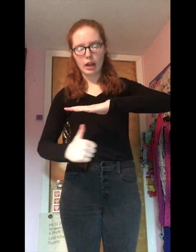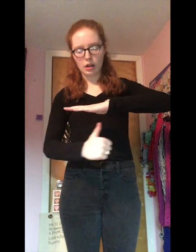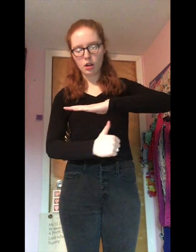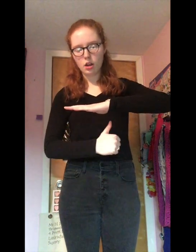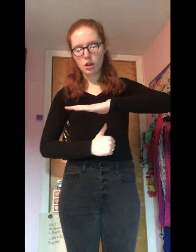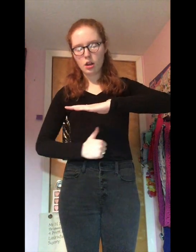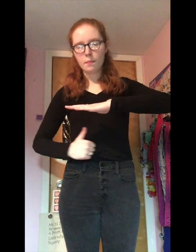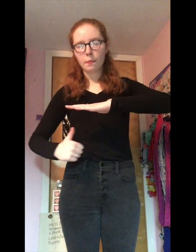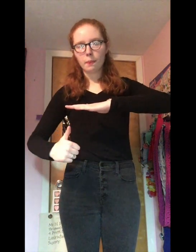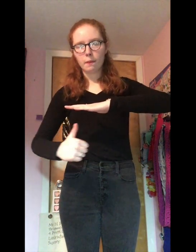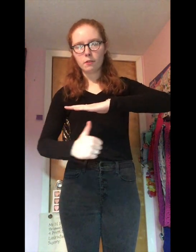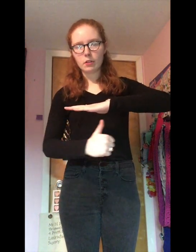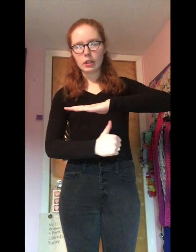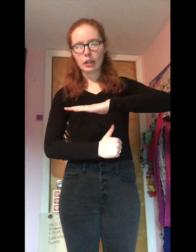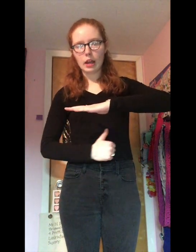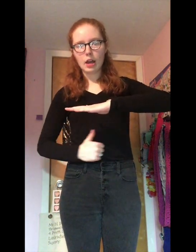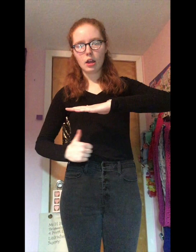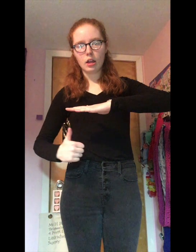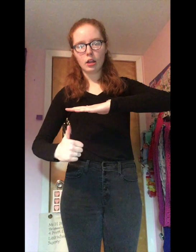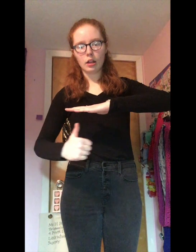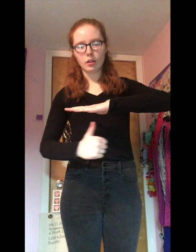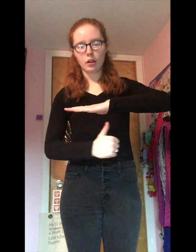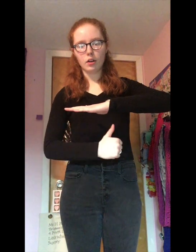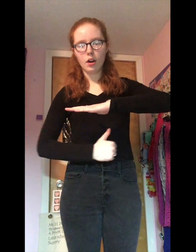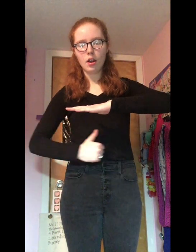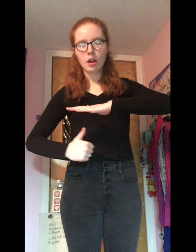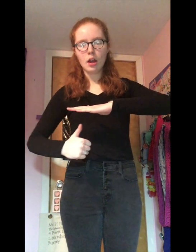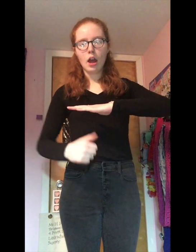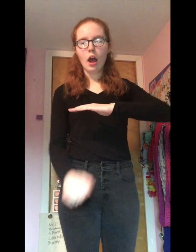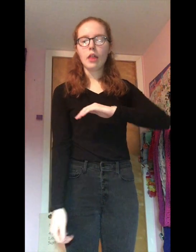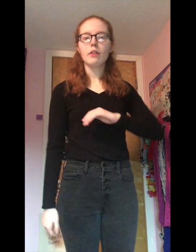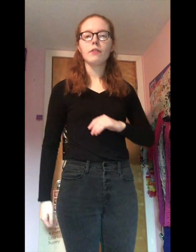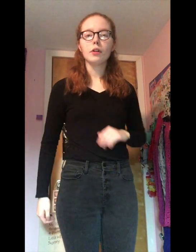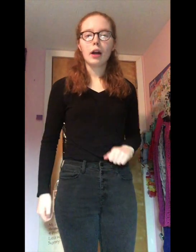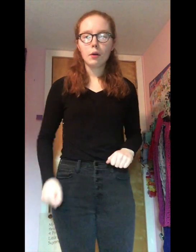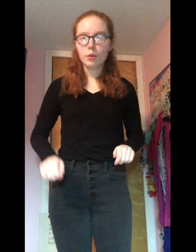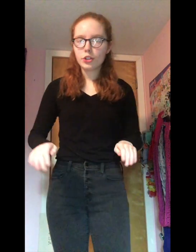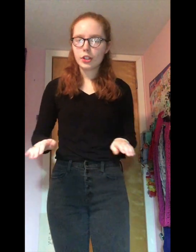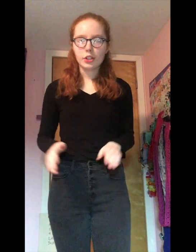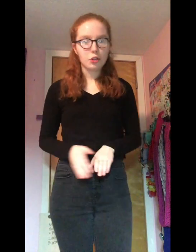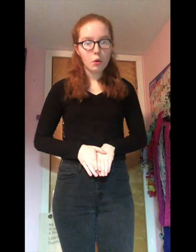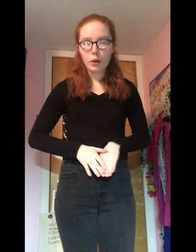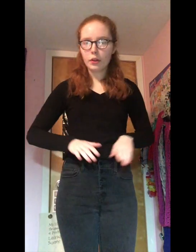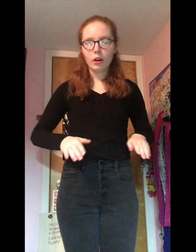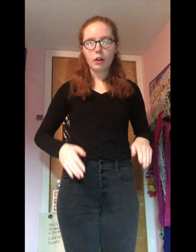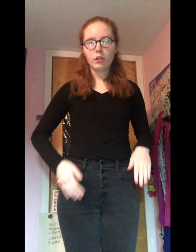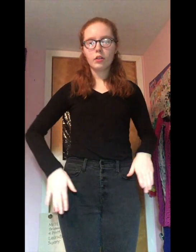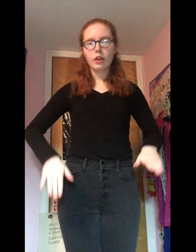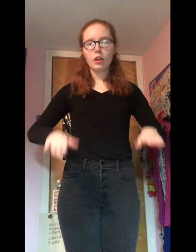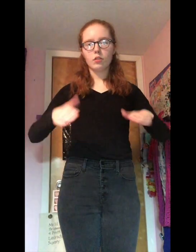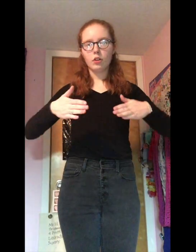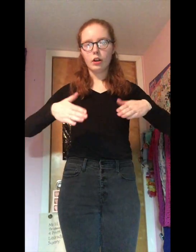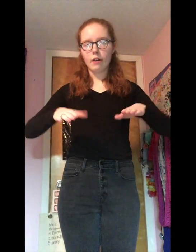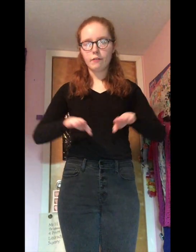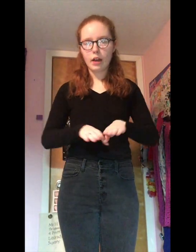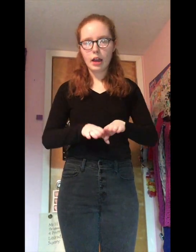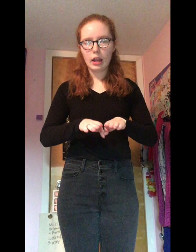hand, just like that. That's under. And then for ground, we're just going to show what the ground looks like, and so you're going to have flat